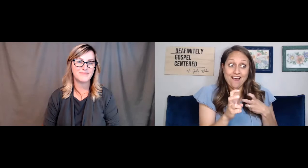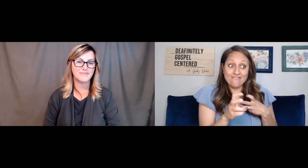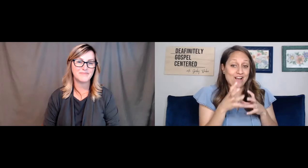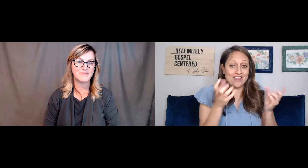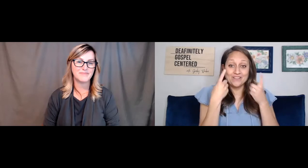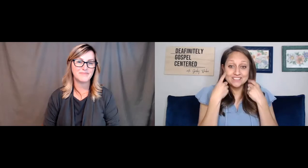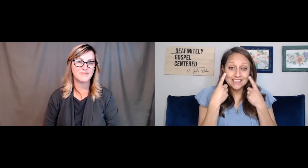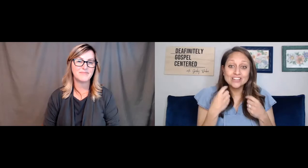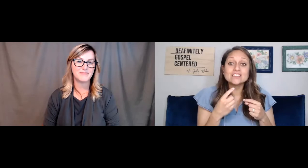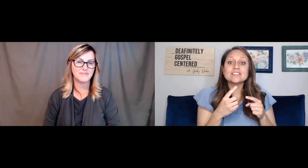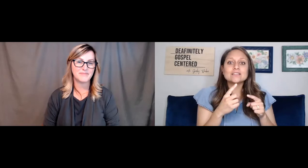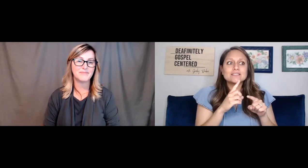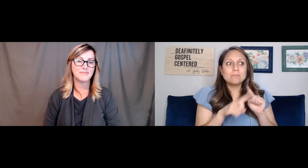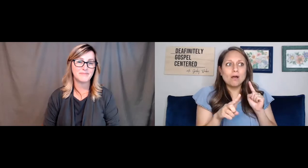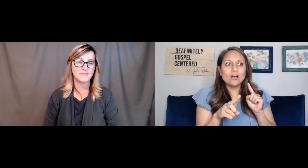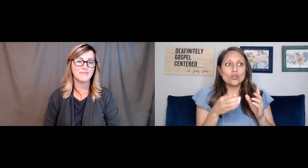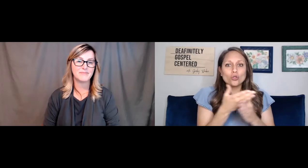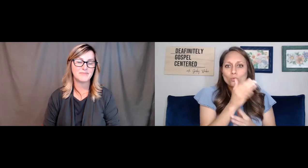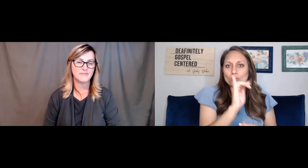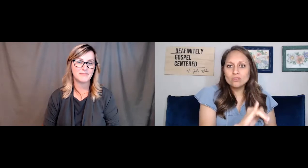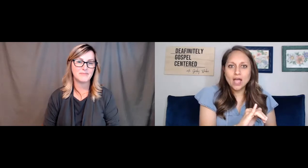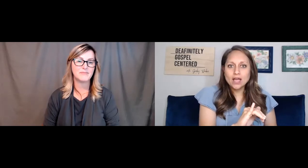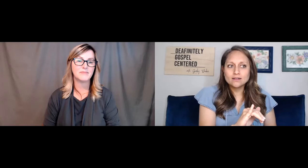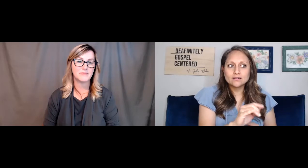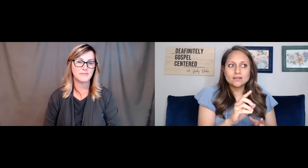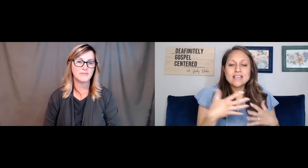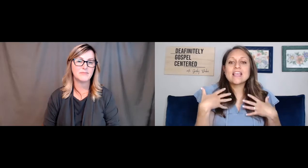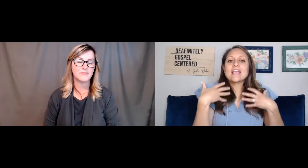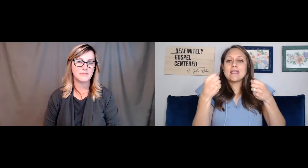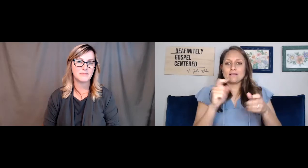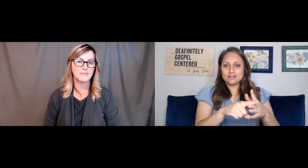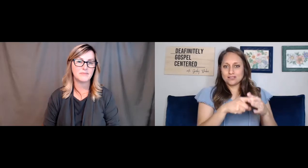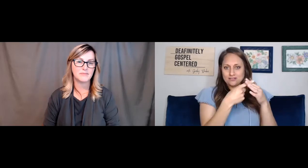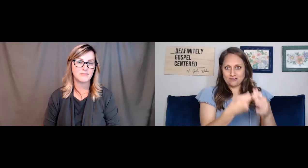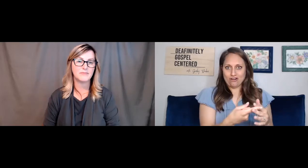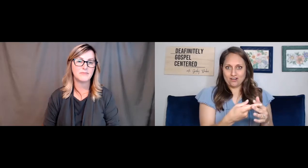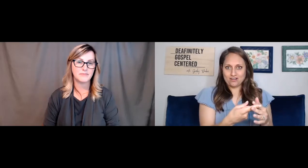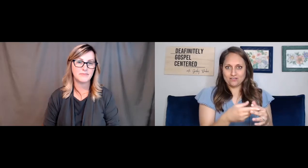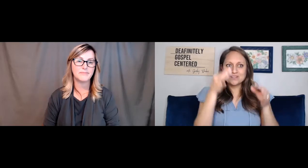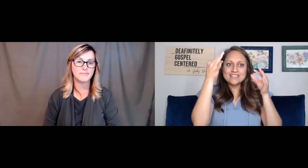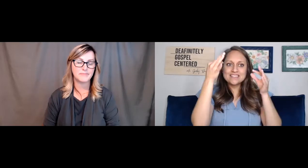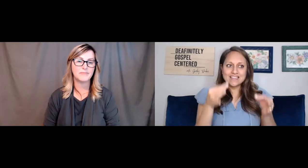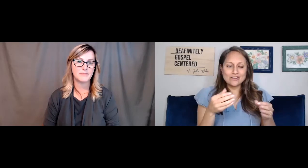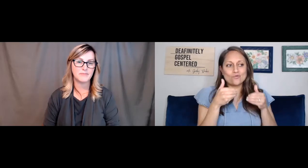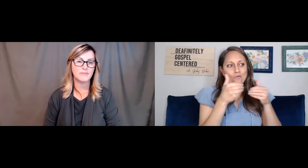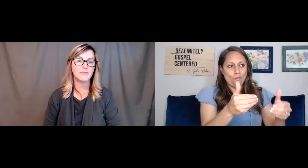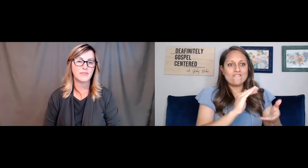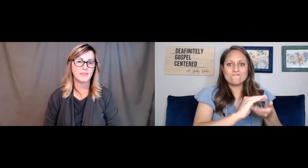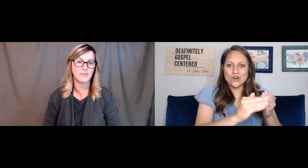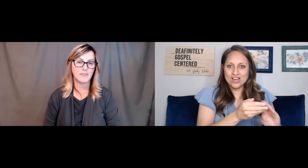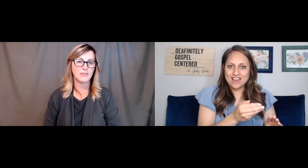forgiveness. And maybe I didn't necessarily feel like it at the time, but making that conscious decision to